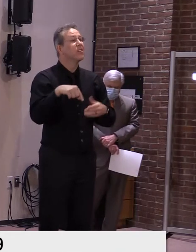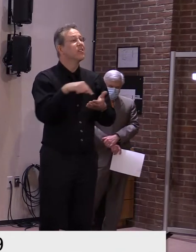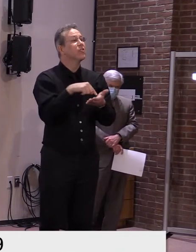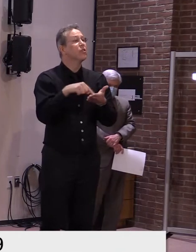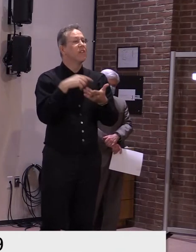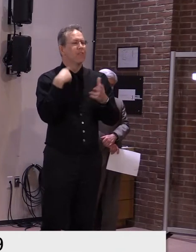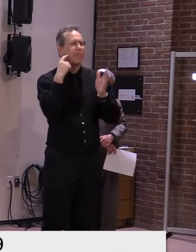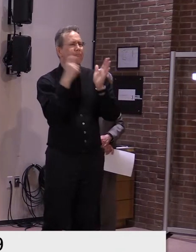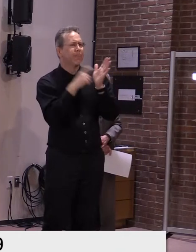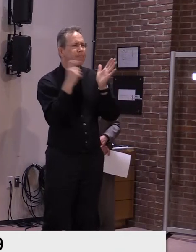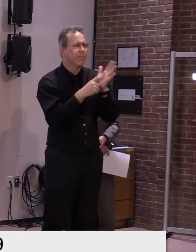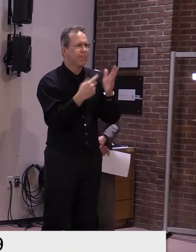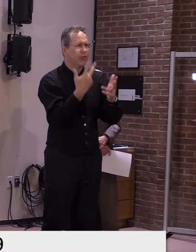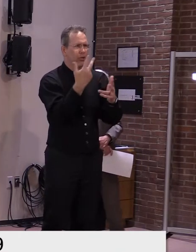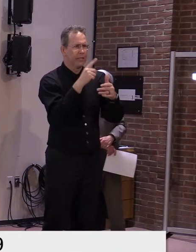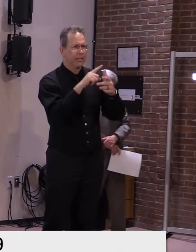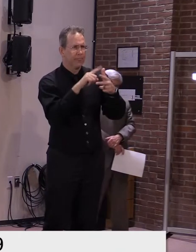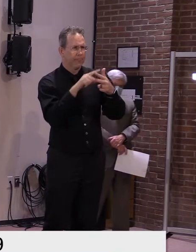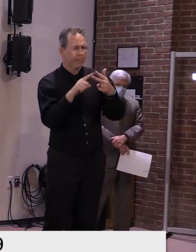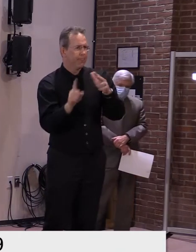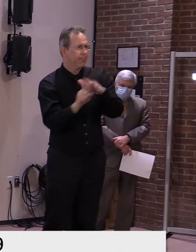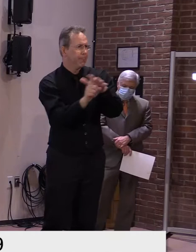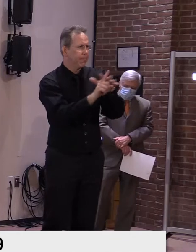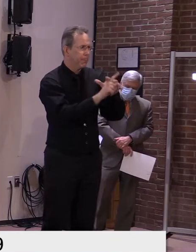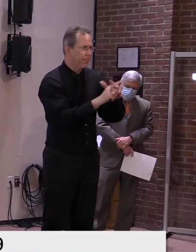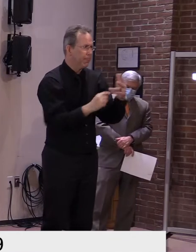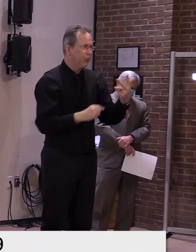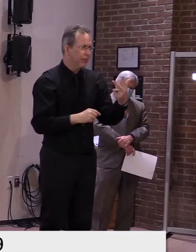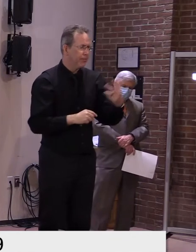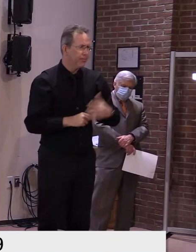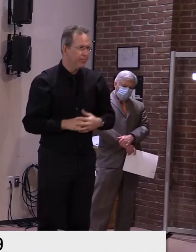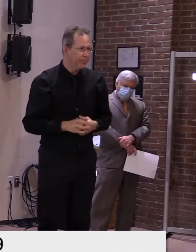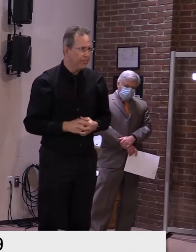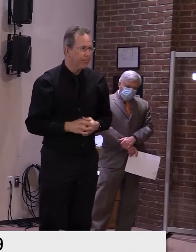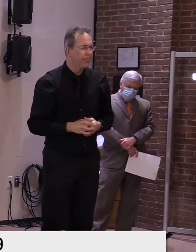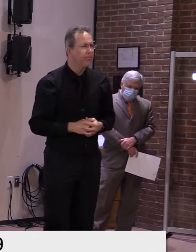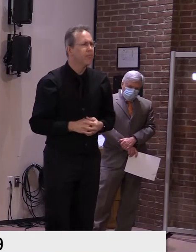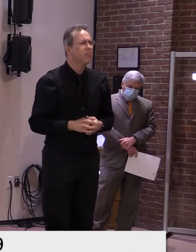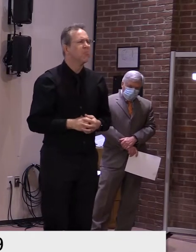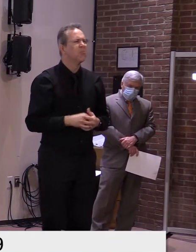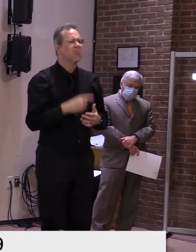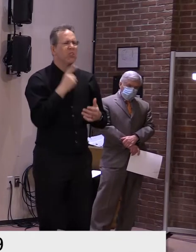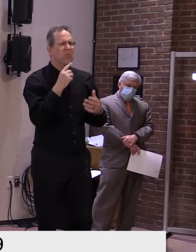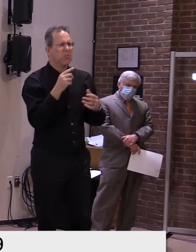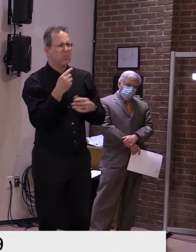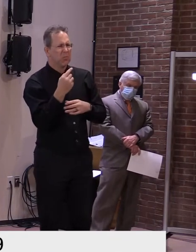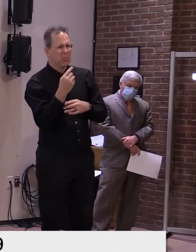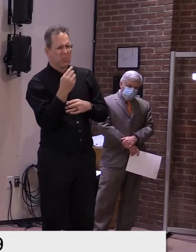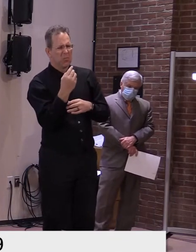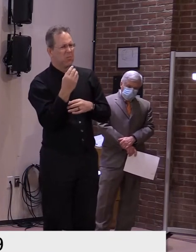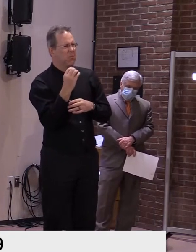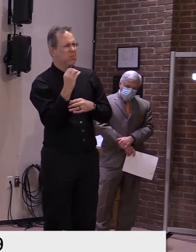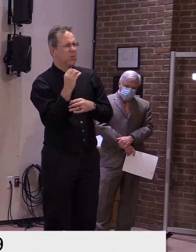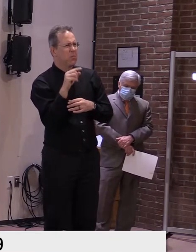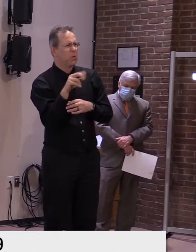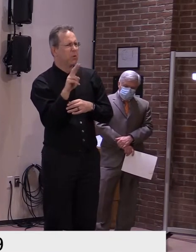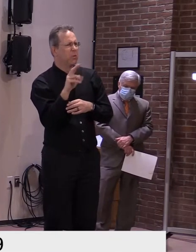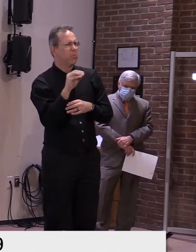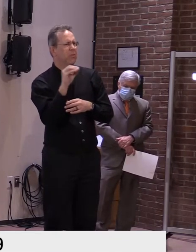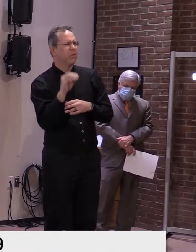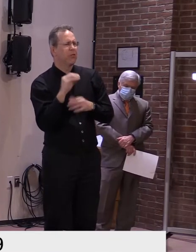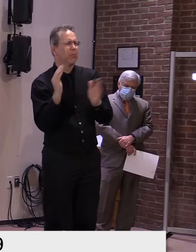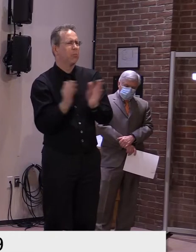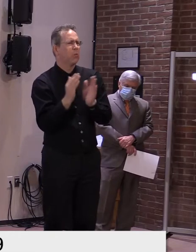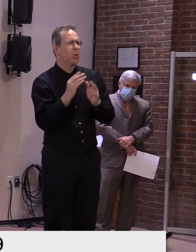of COVID-19, which is a 0.21% positivity rate. This is a slightly lower than last